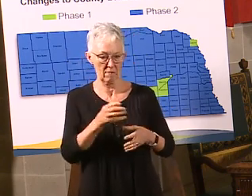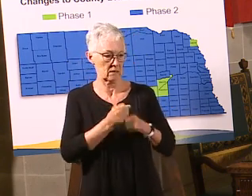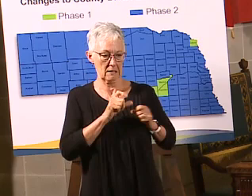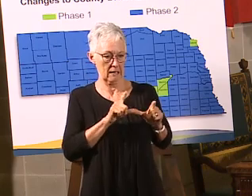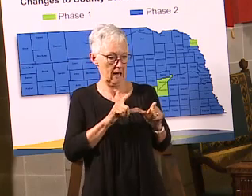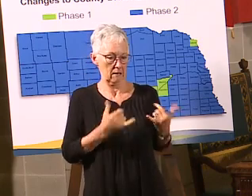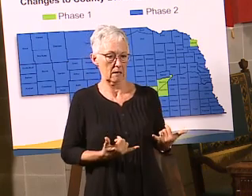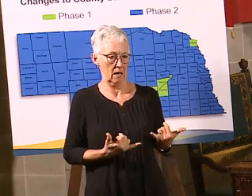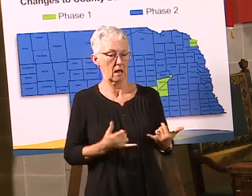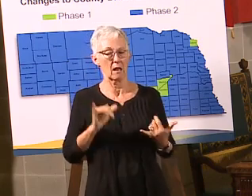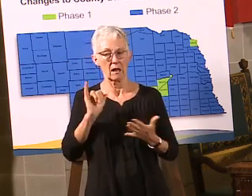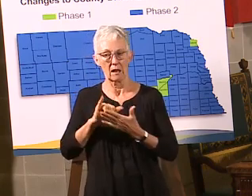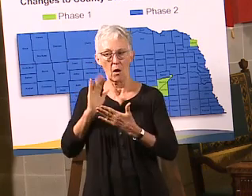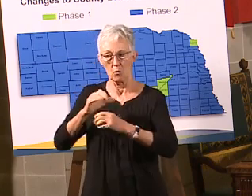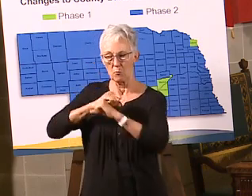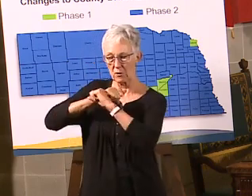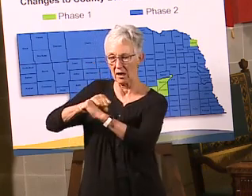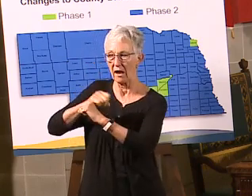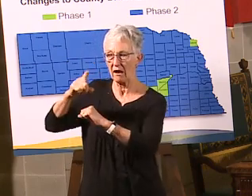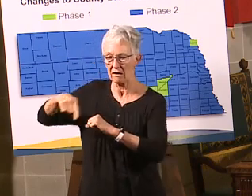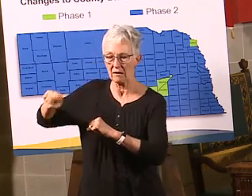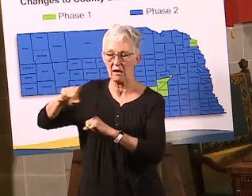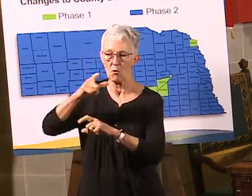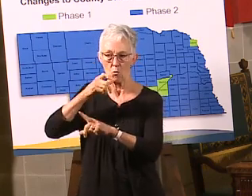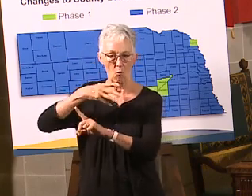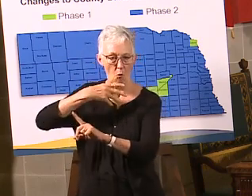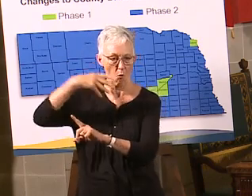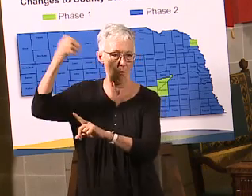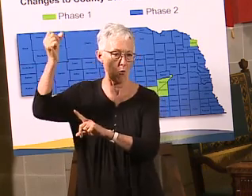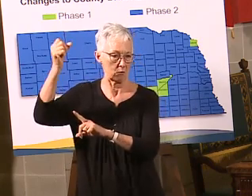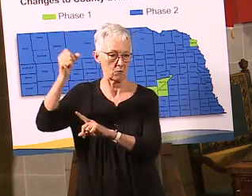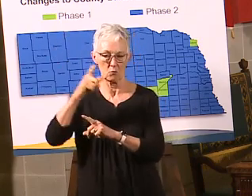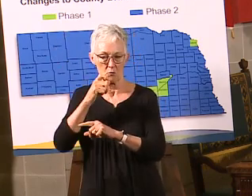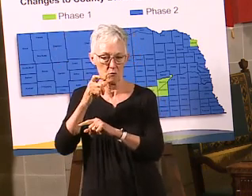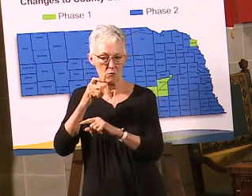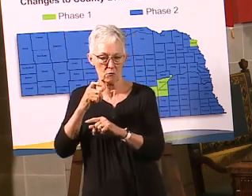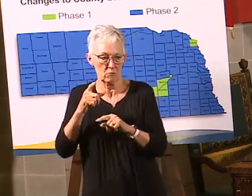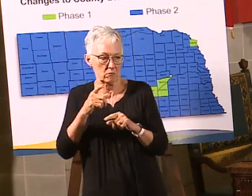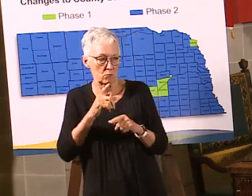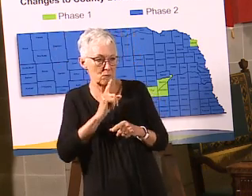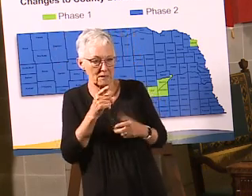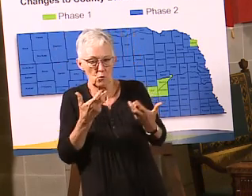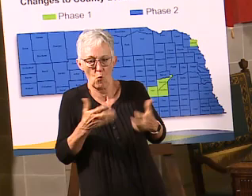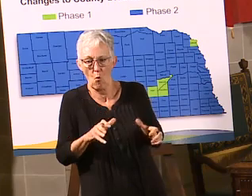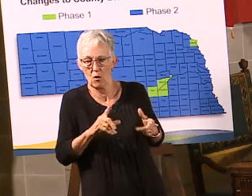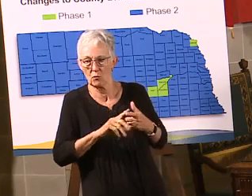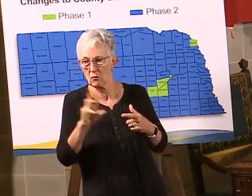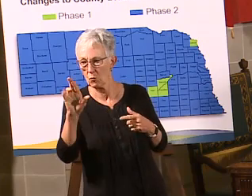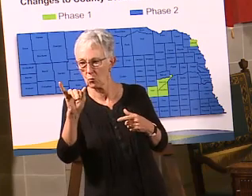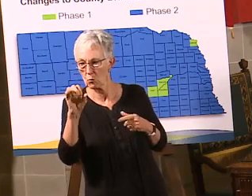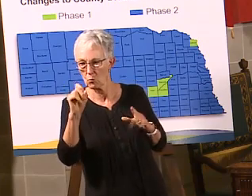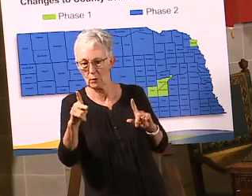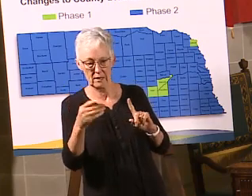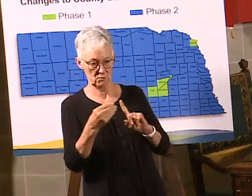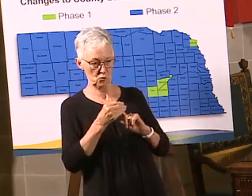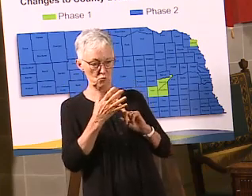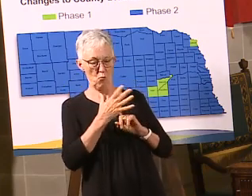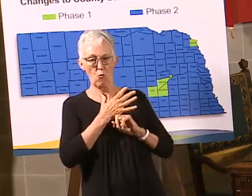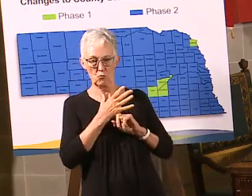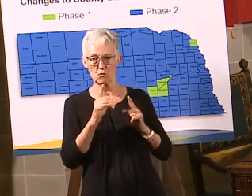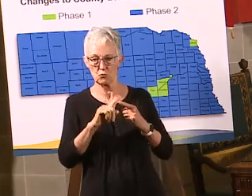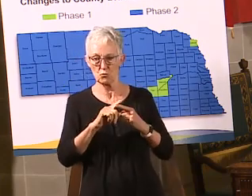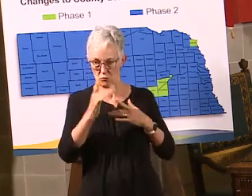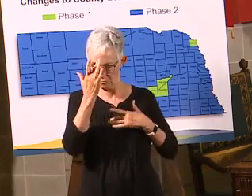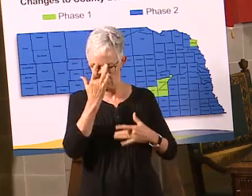step to help safeguard some of the vulnerable population from COVID in Nebraska. While DMV services continued to be available in